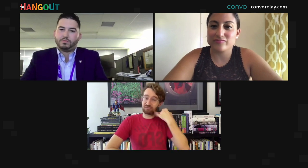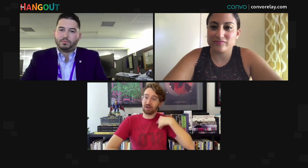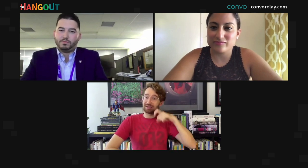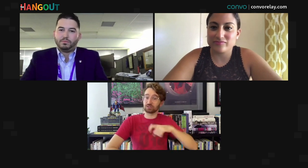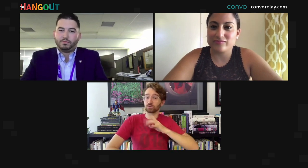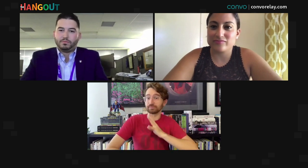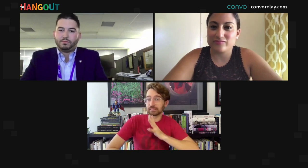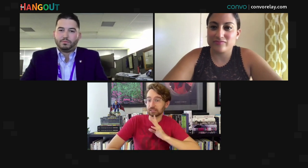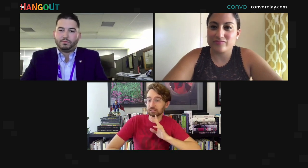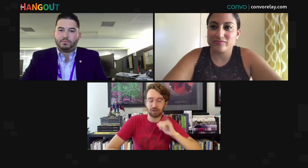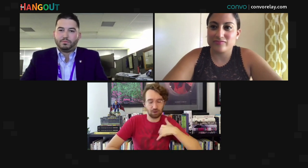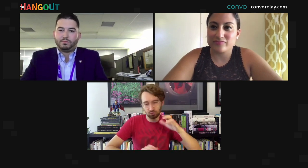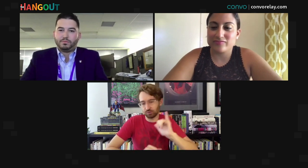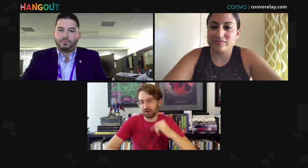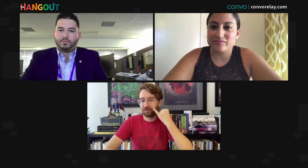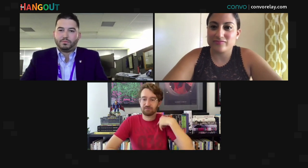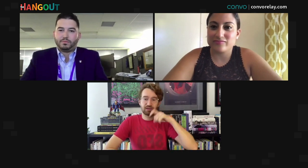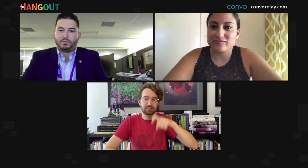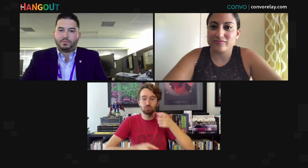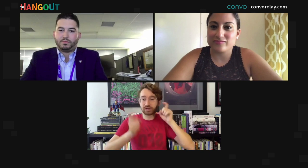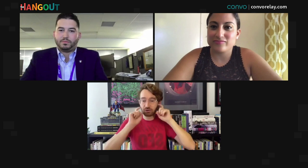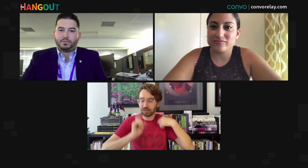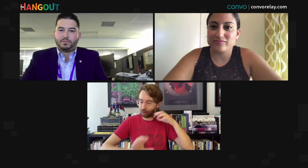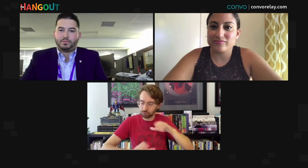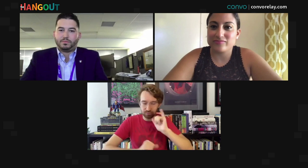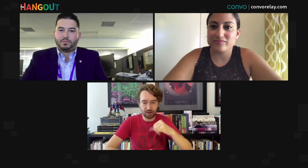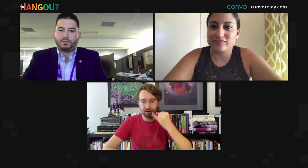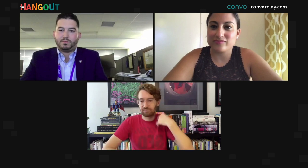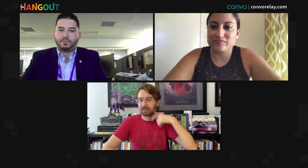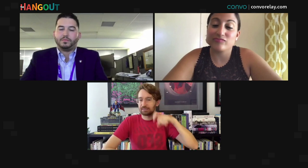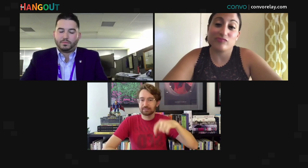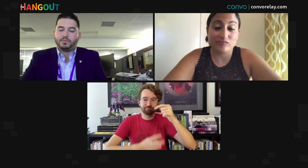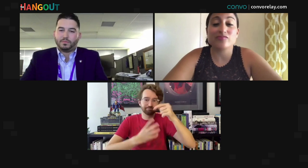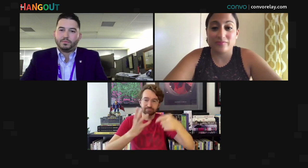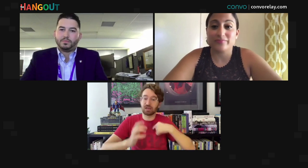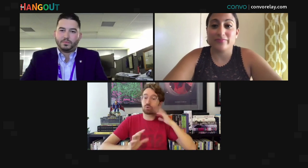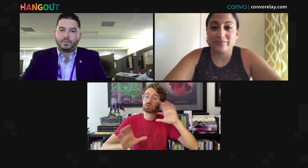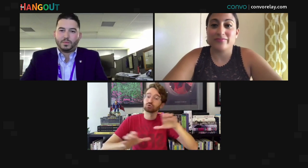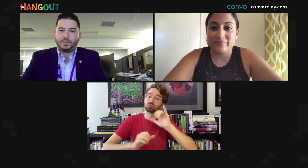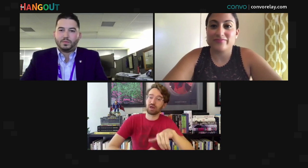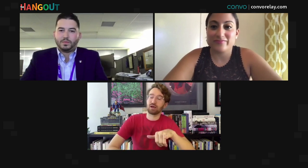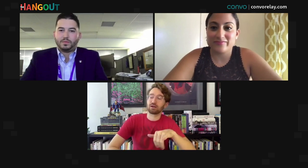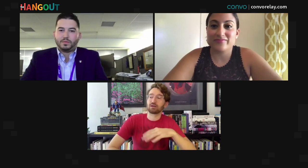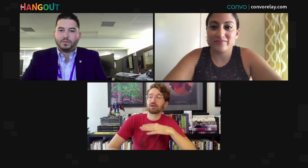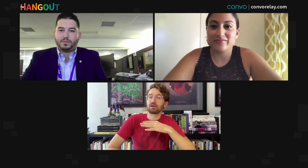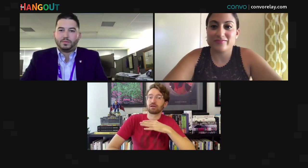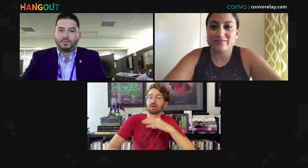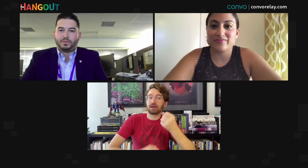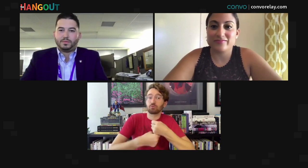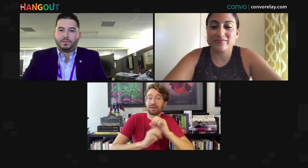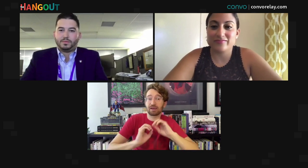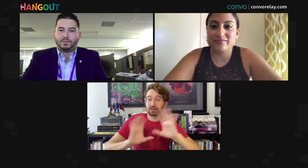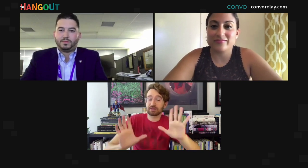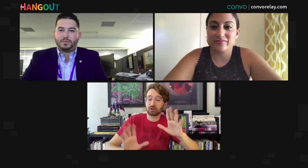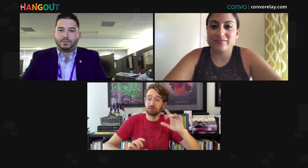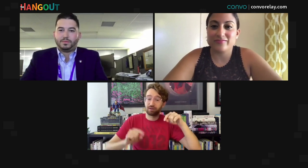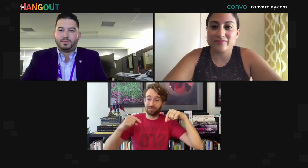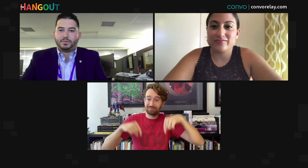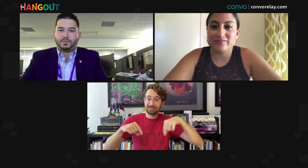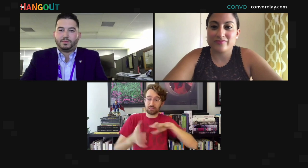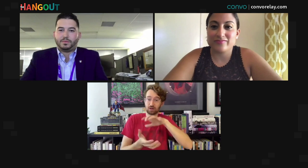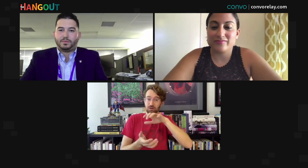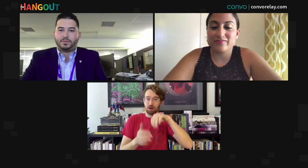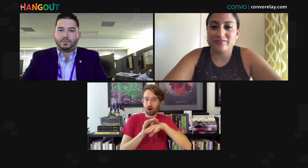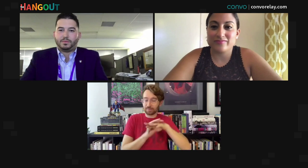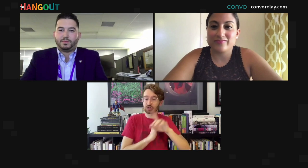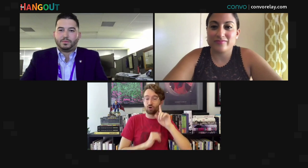there to get a job myself. So if I need to speak, then I'll do that. If I need to, if I need to wear hearing aids, I'll do it if I need to. And I'll do whatever it